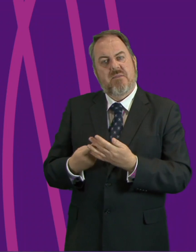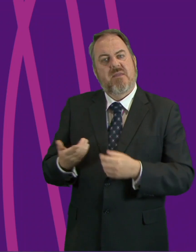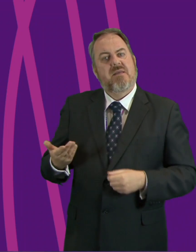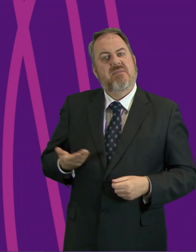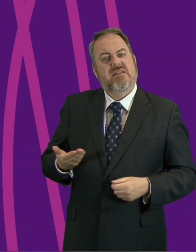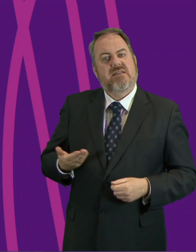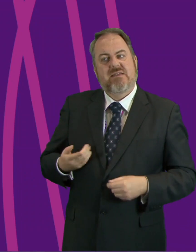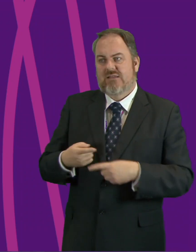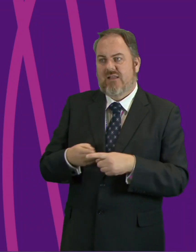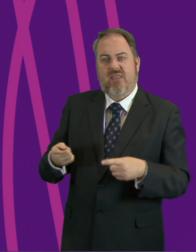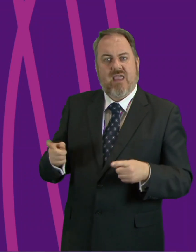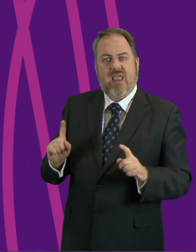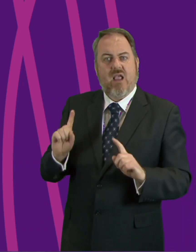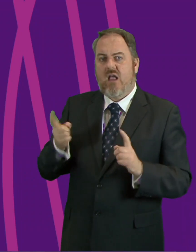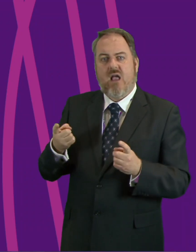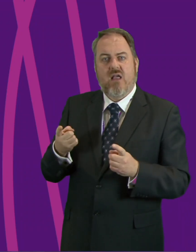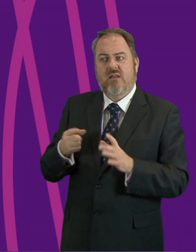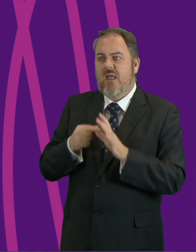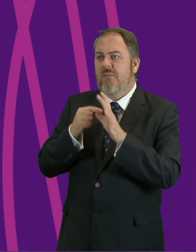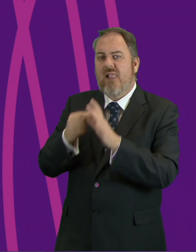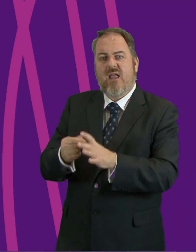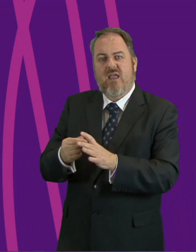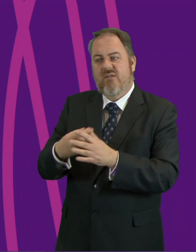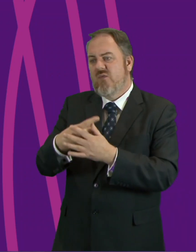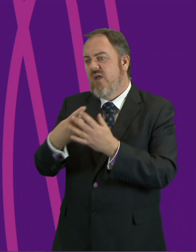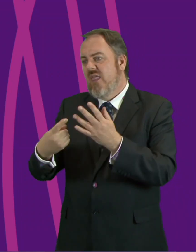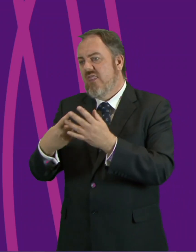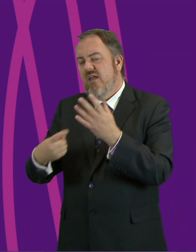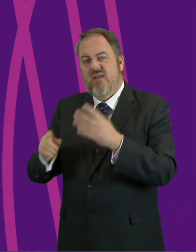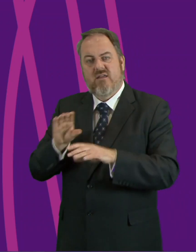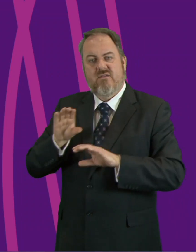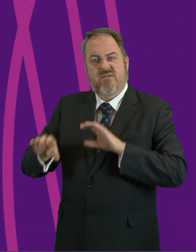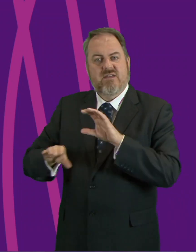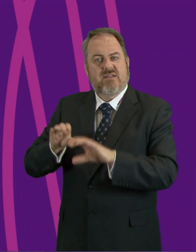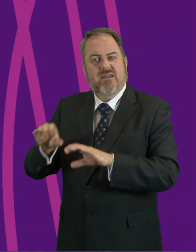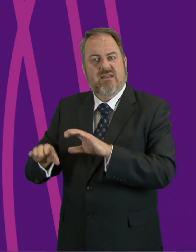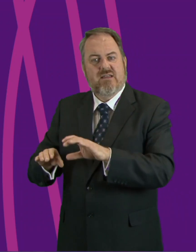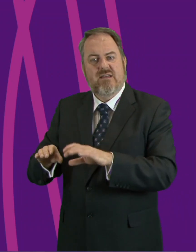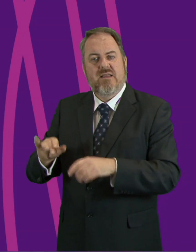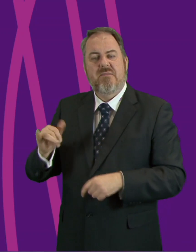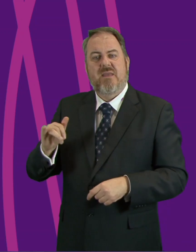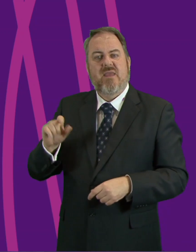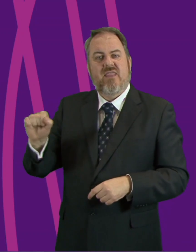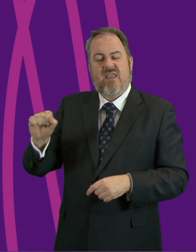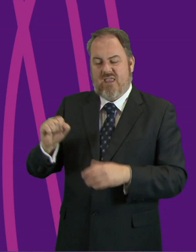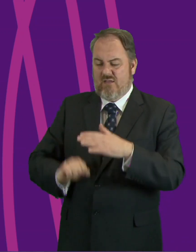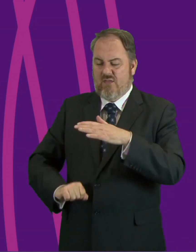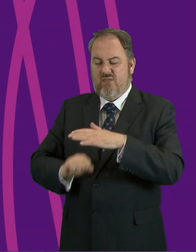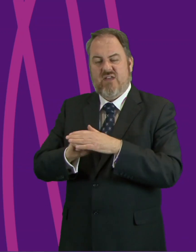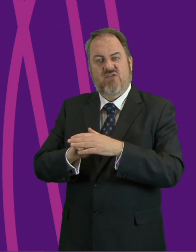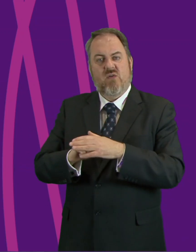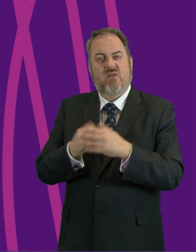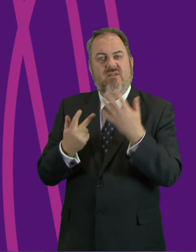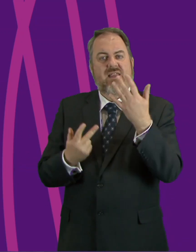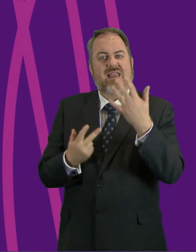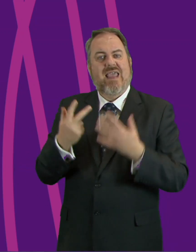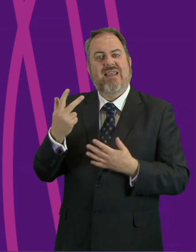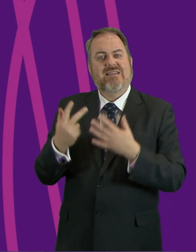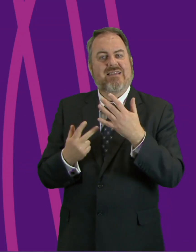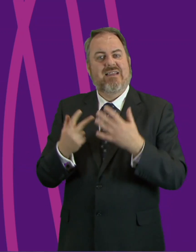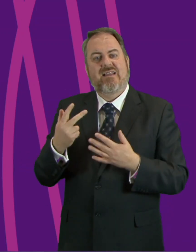current financial support schemes? I'm thinking of those that are, have an 18k rateable value threshold, that are not in retail, leisure